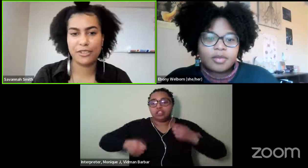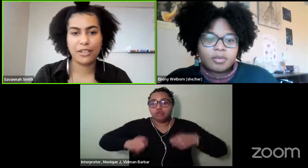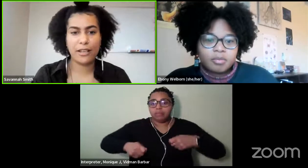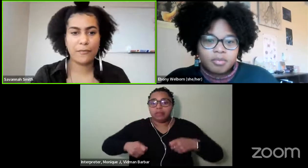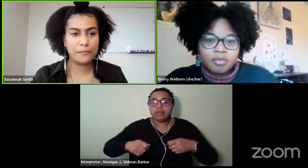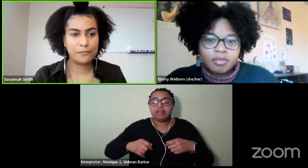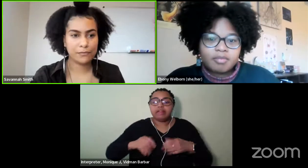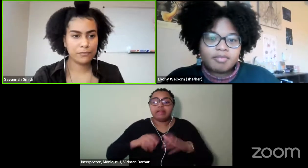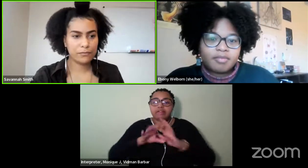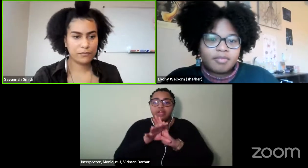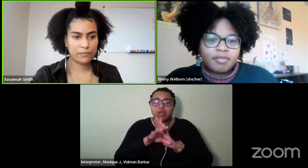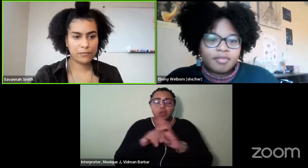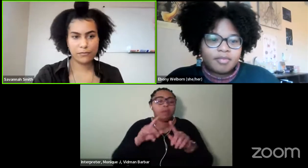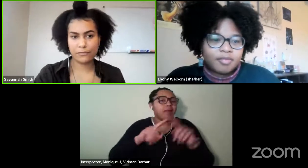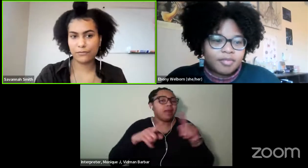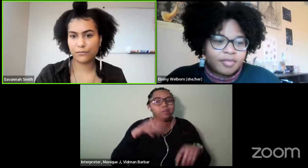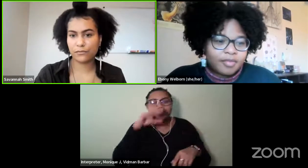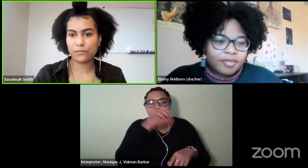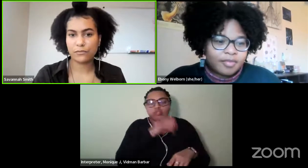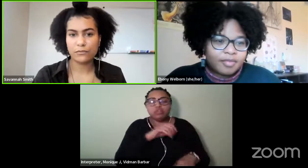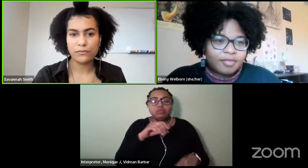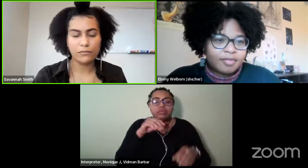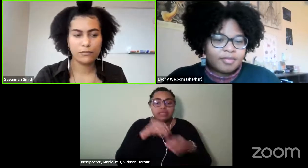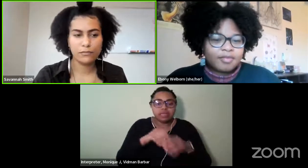Thank you for sharing that.